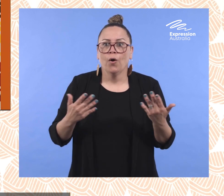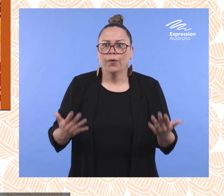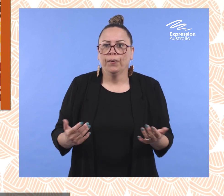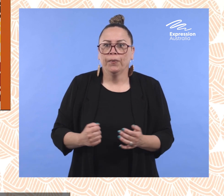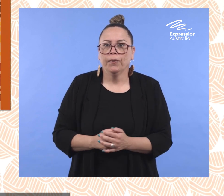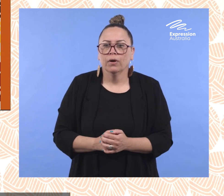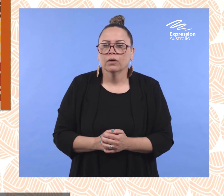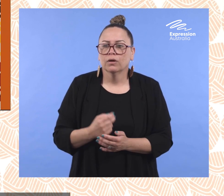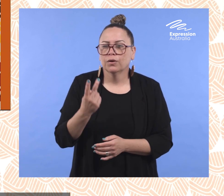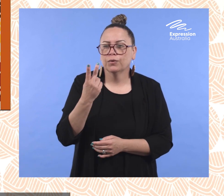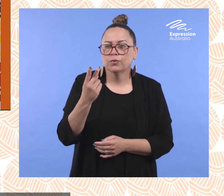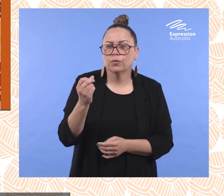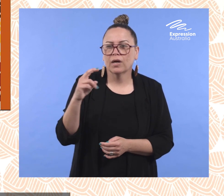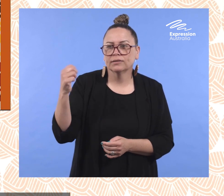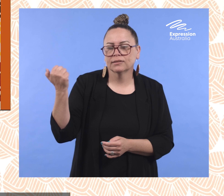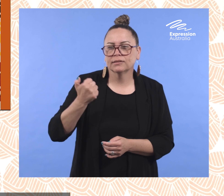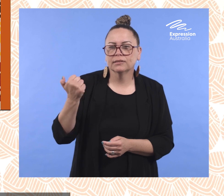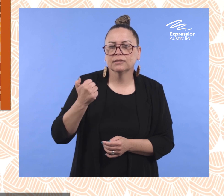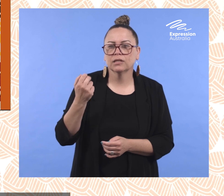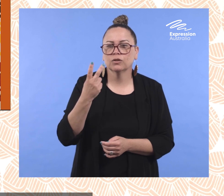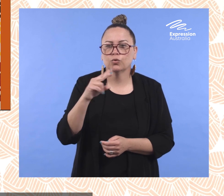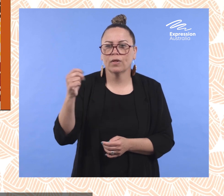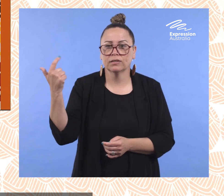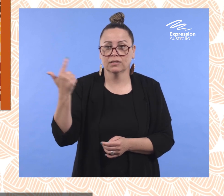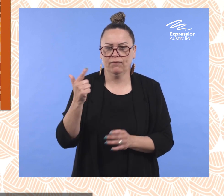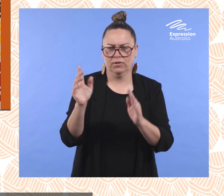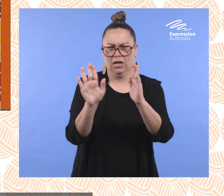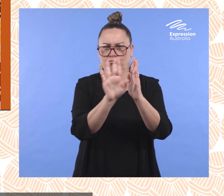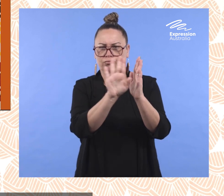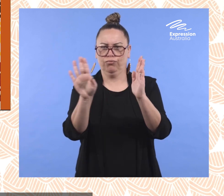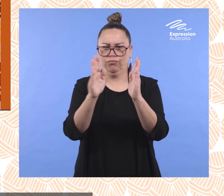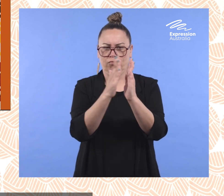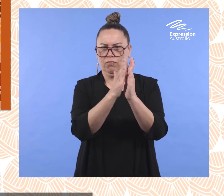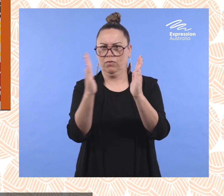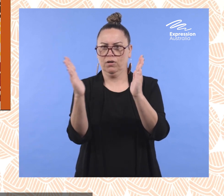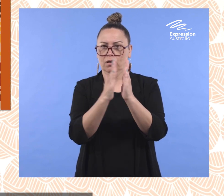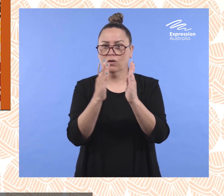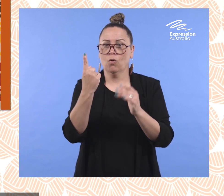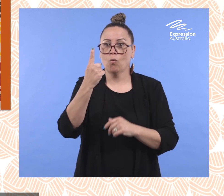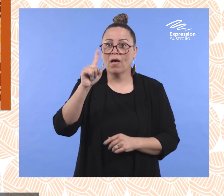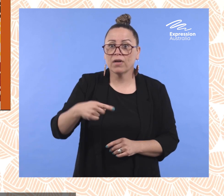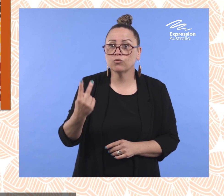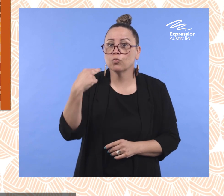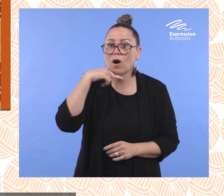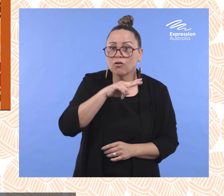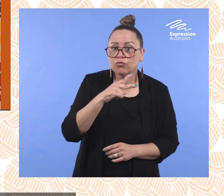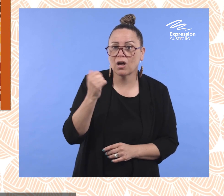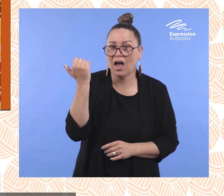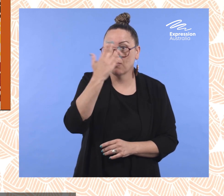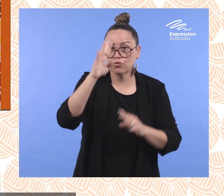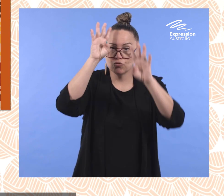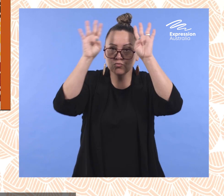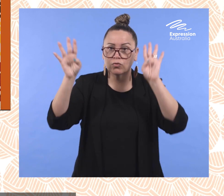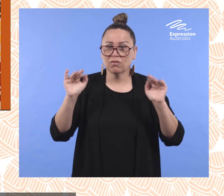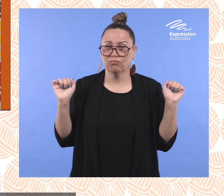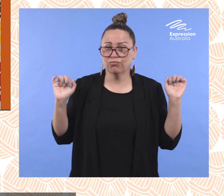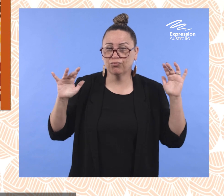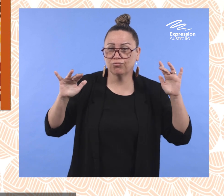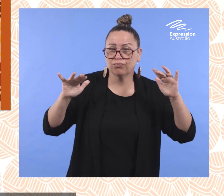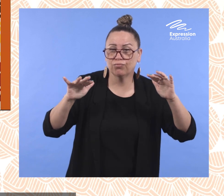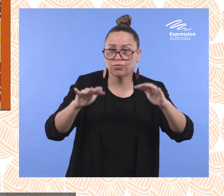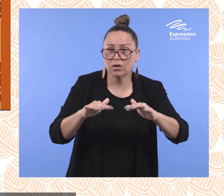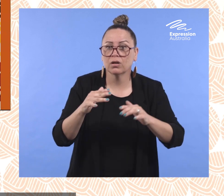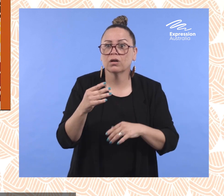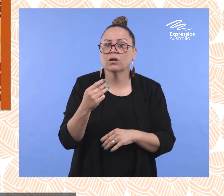it's between 2016 and 17, more than 1,200 Aboriginal and Torres Strait Islander representatives took part in